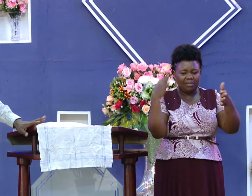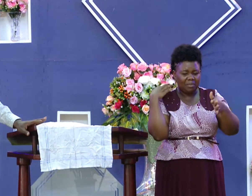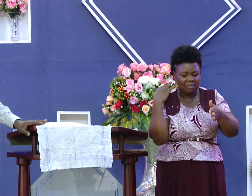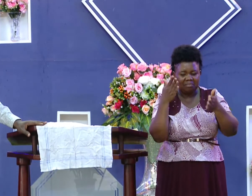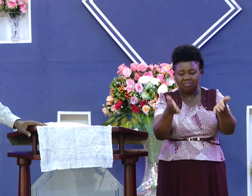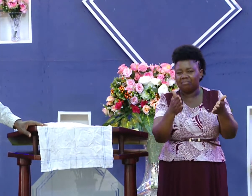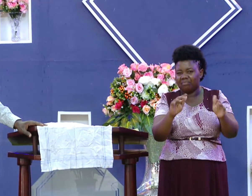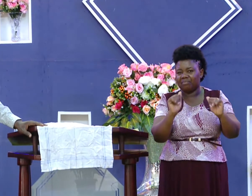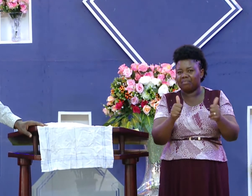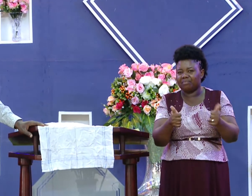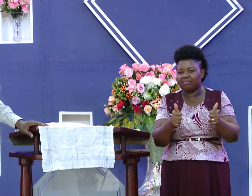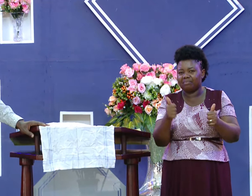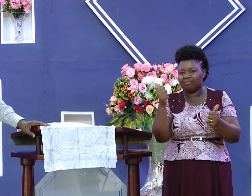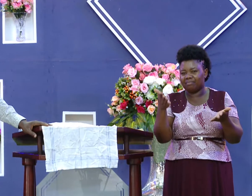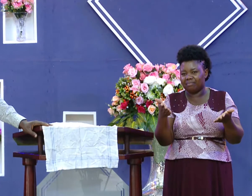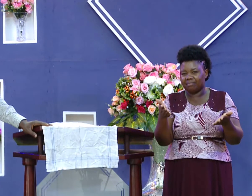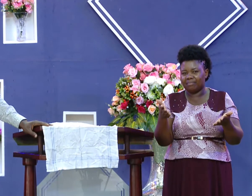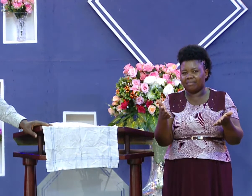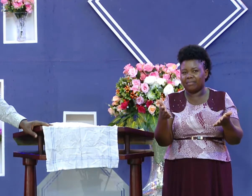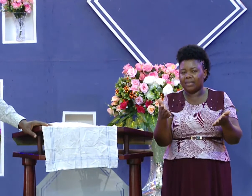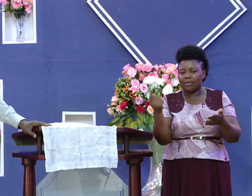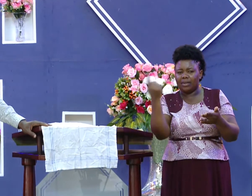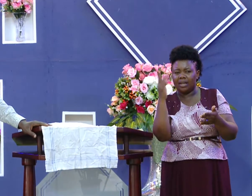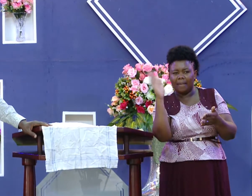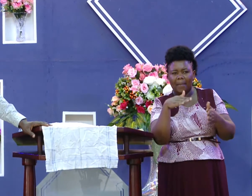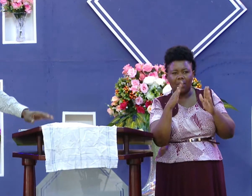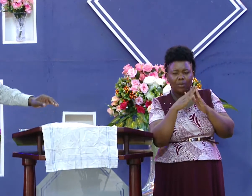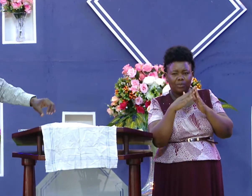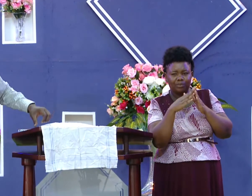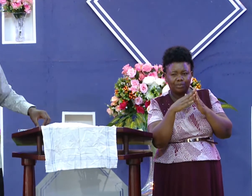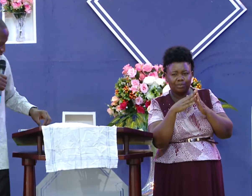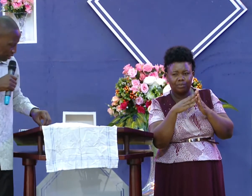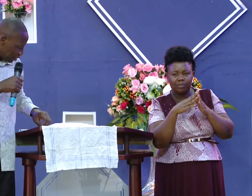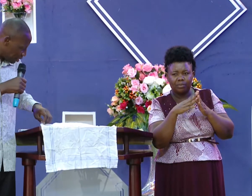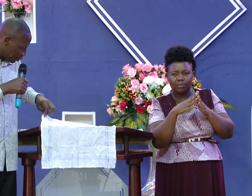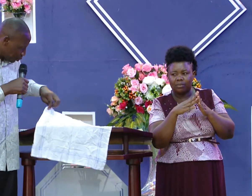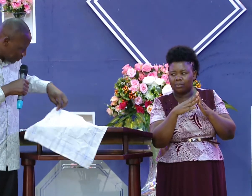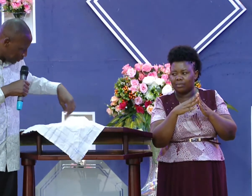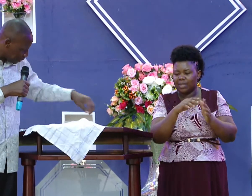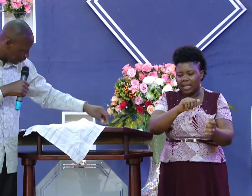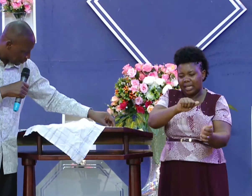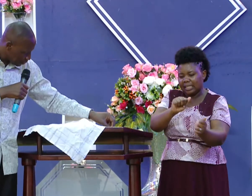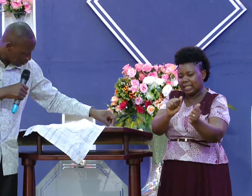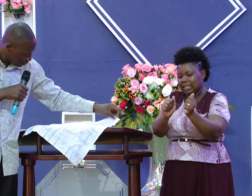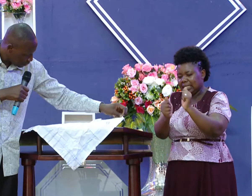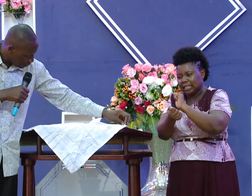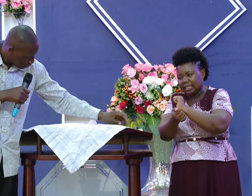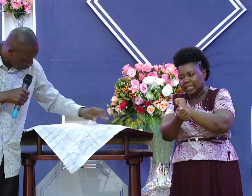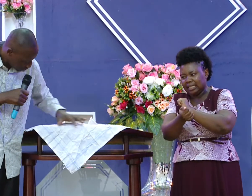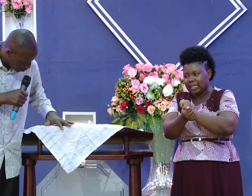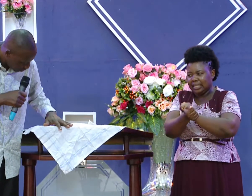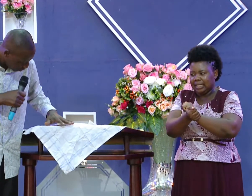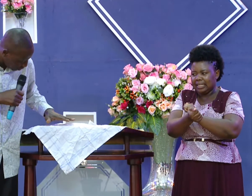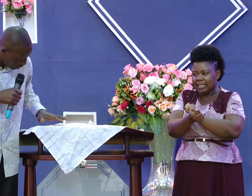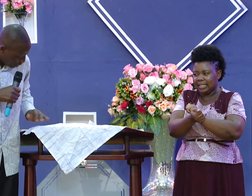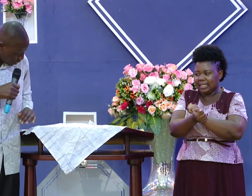All chair covers covering it very well. The time I came back, she had changed into